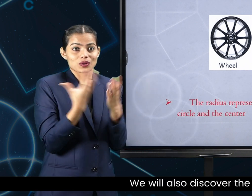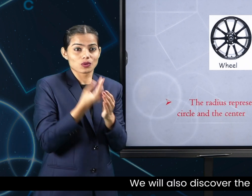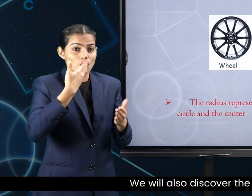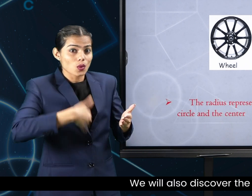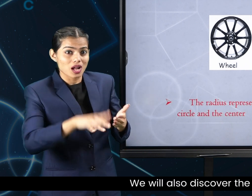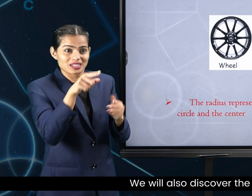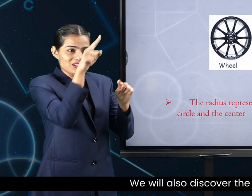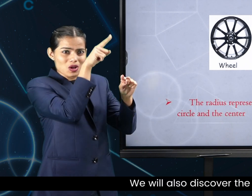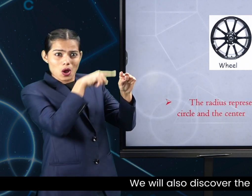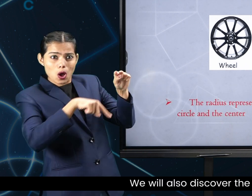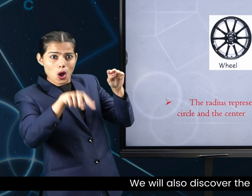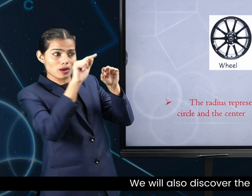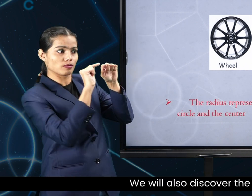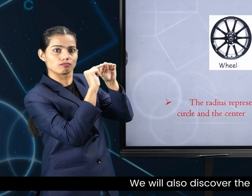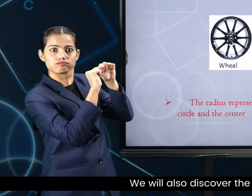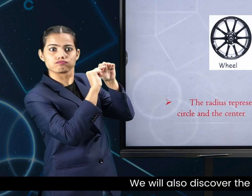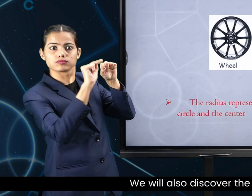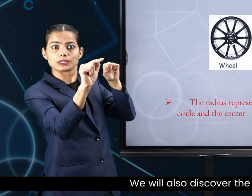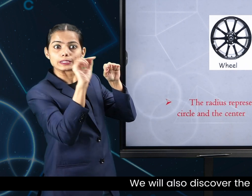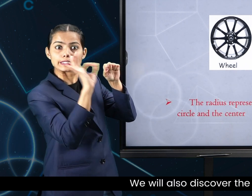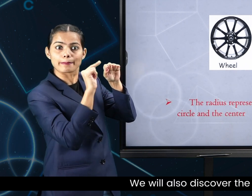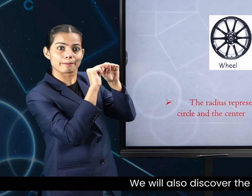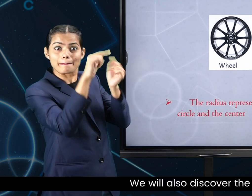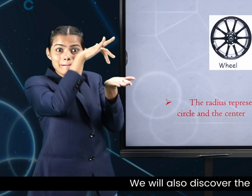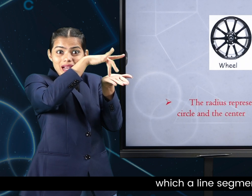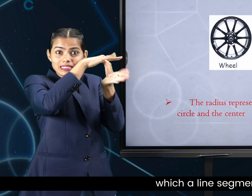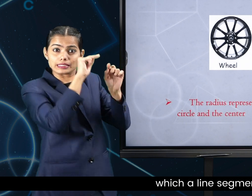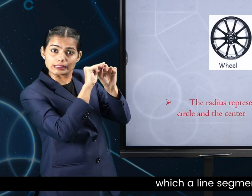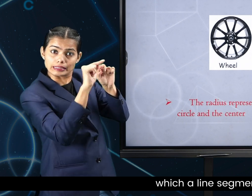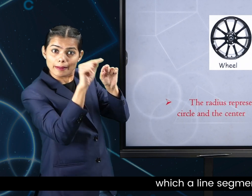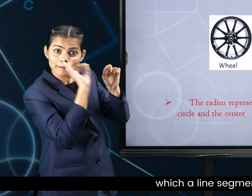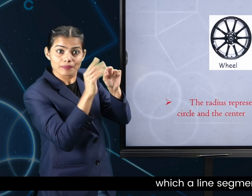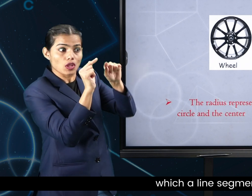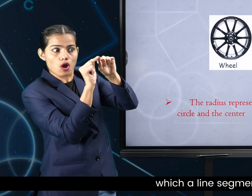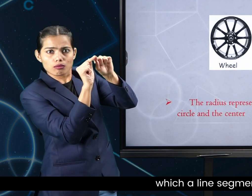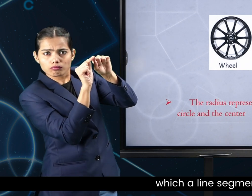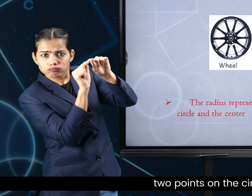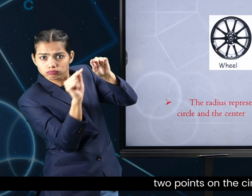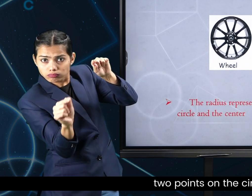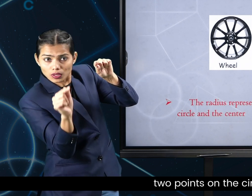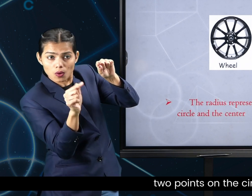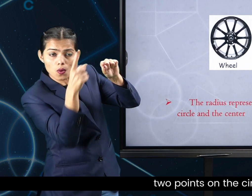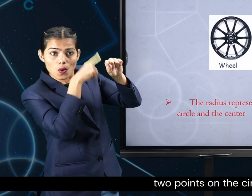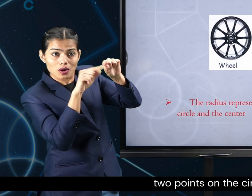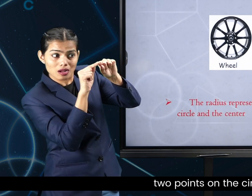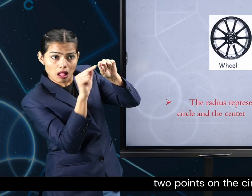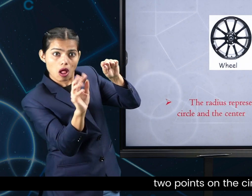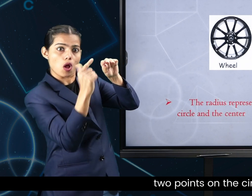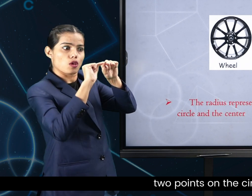We will also discover the concept of chords, which are line segments connecting two points on the circle's